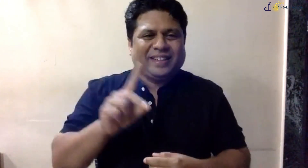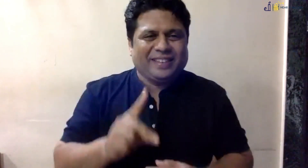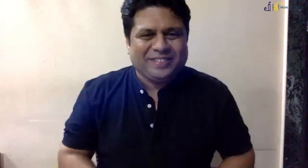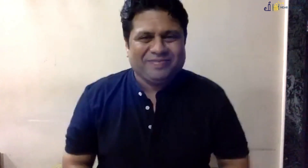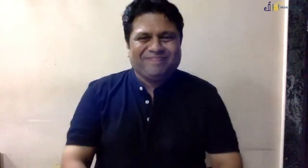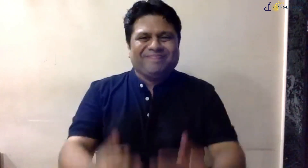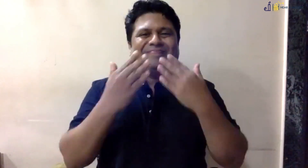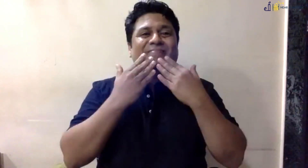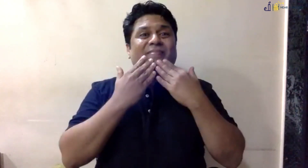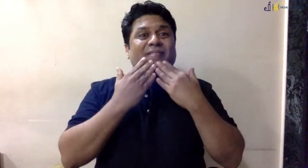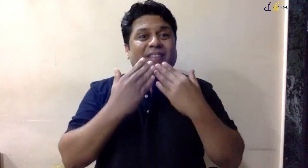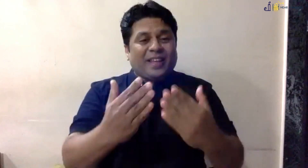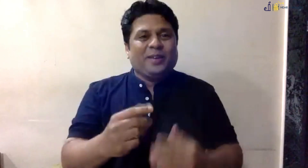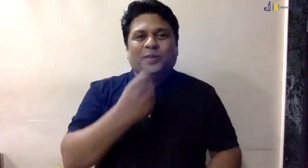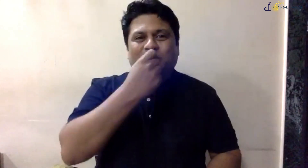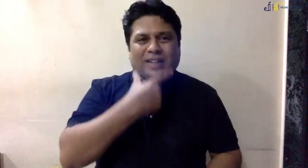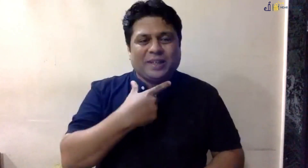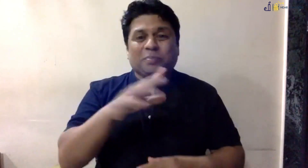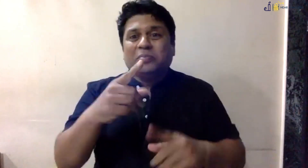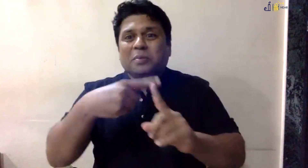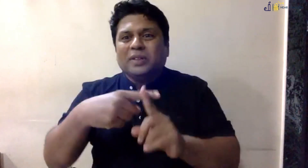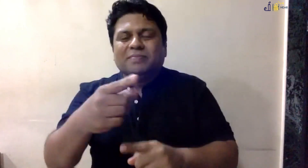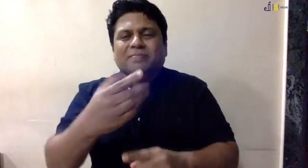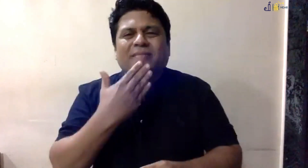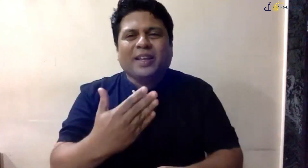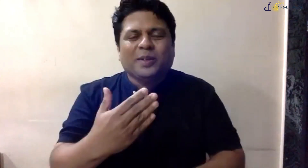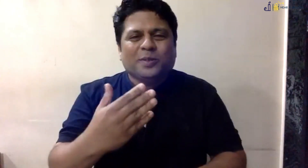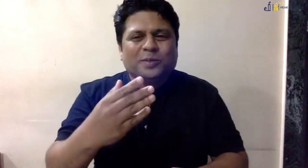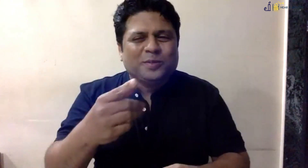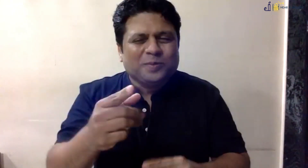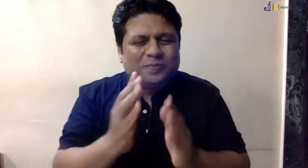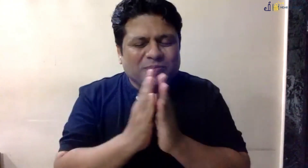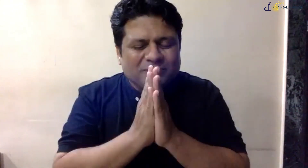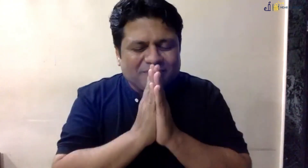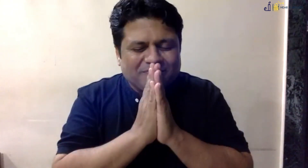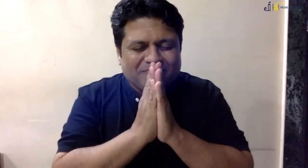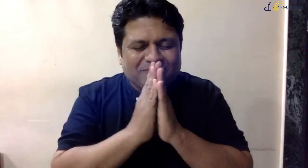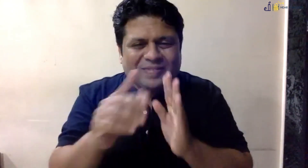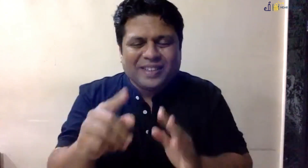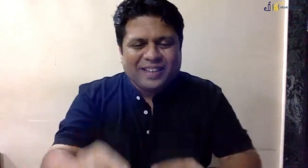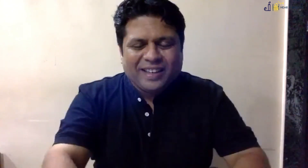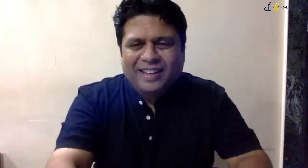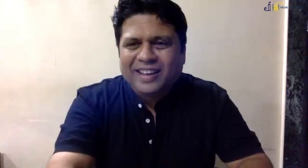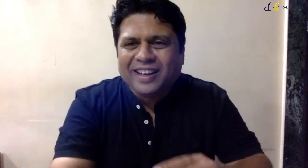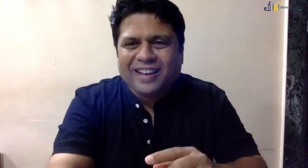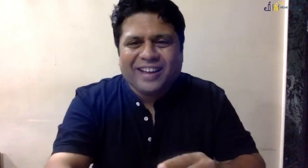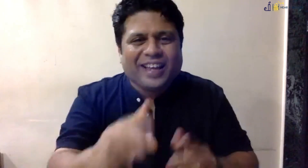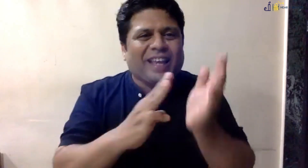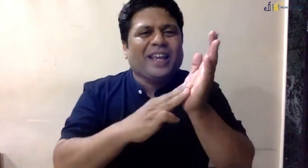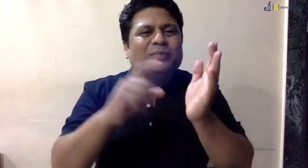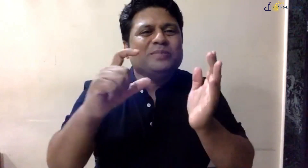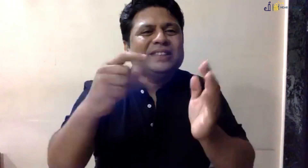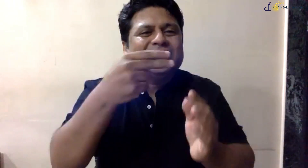If there's any gap, you can let me know. I can repeat it. Okay, so thank you, Dr. Alim, and sorry I missed